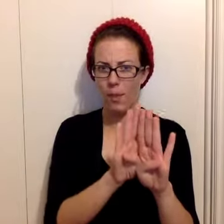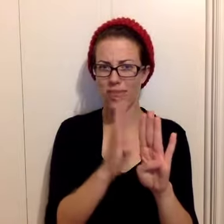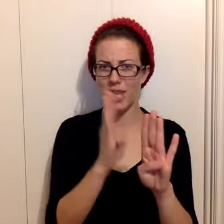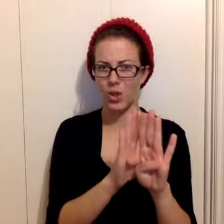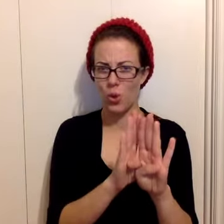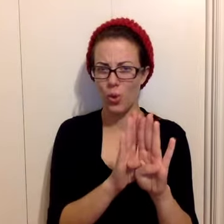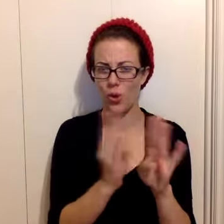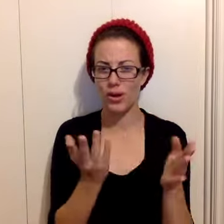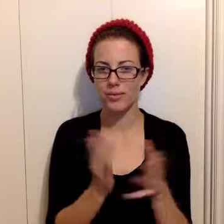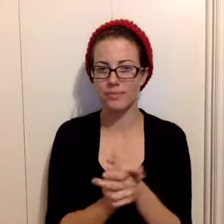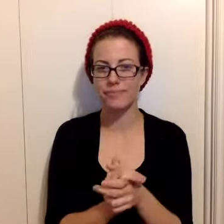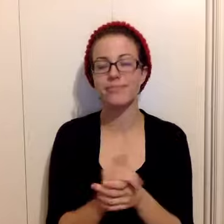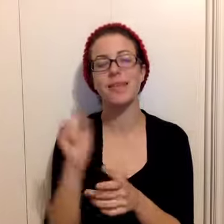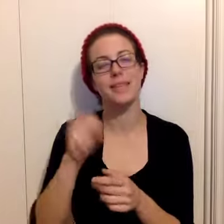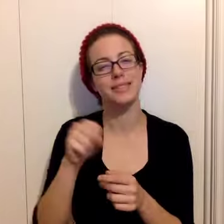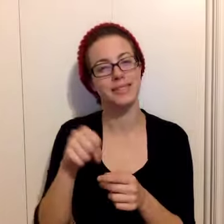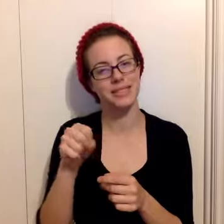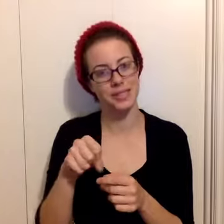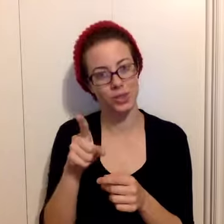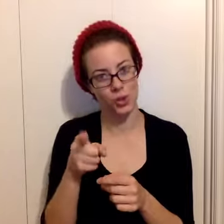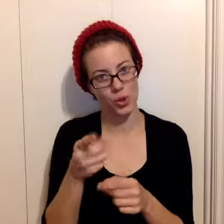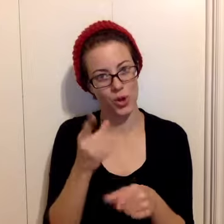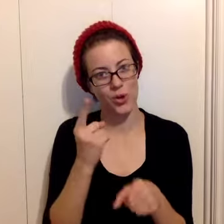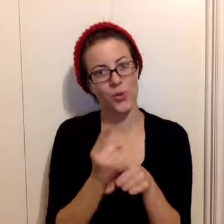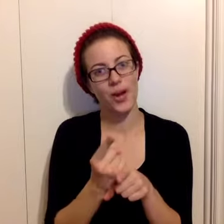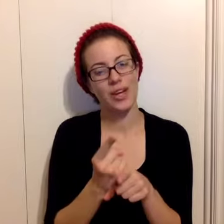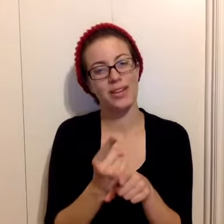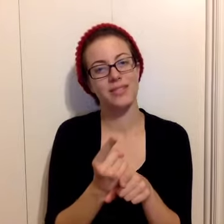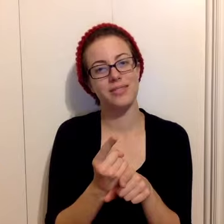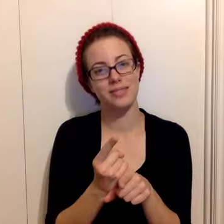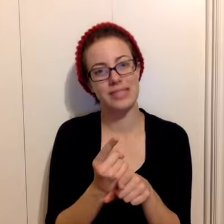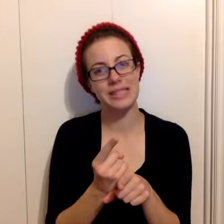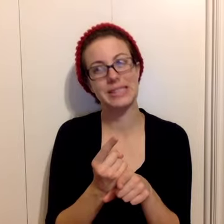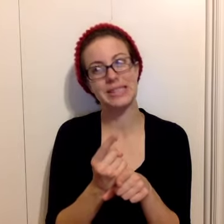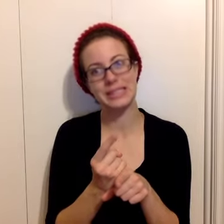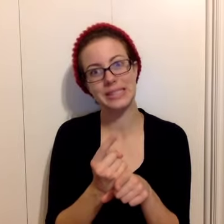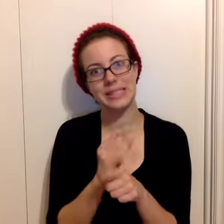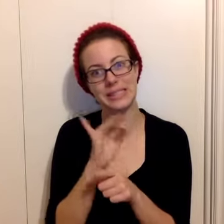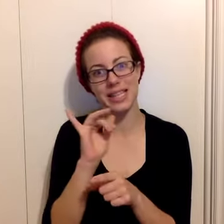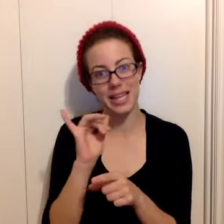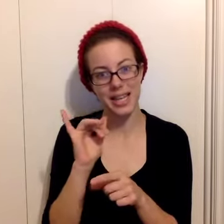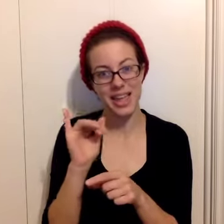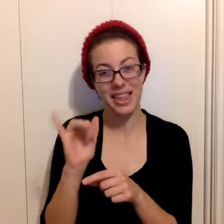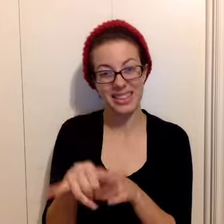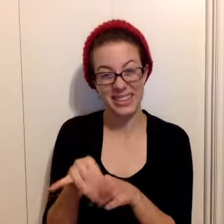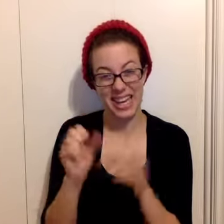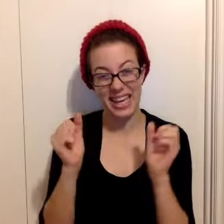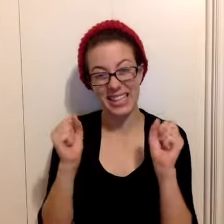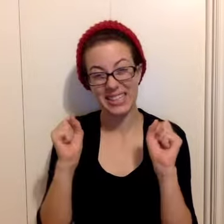And you're right. That could complicate your calculations somewhat.